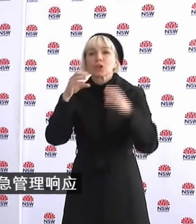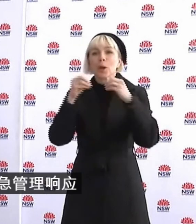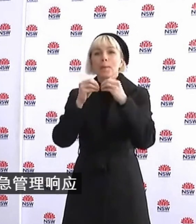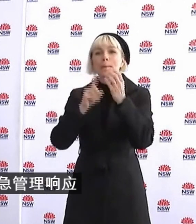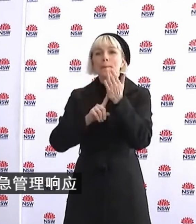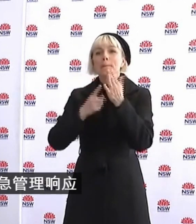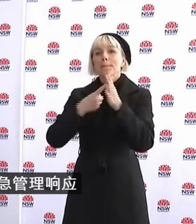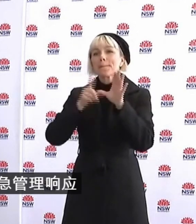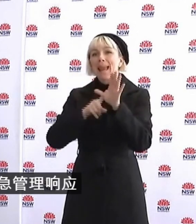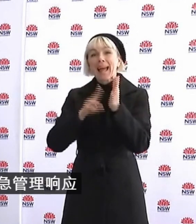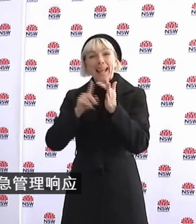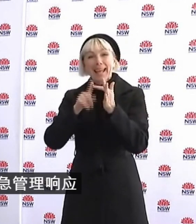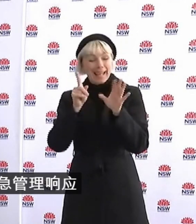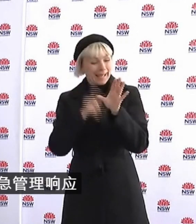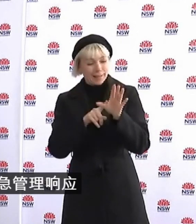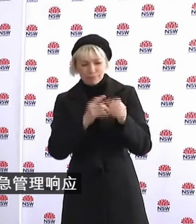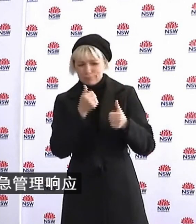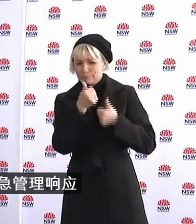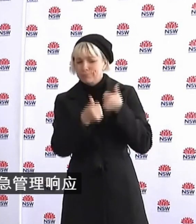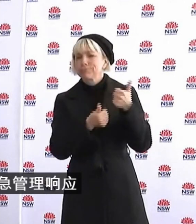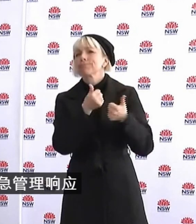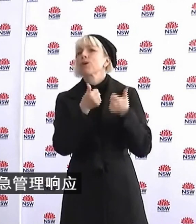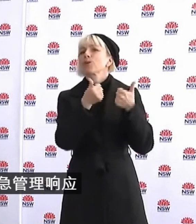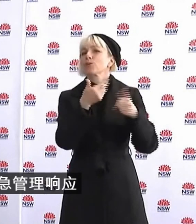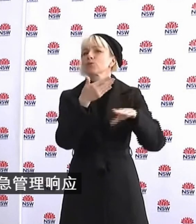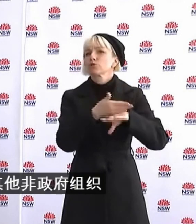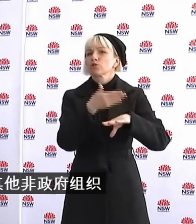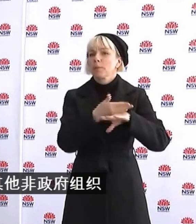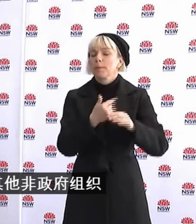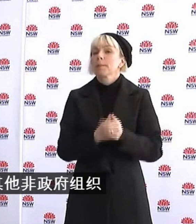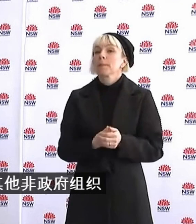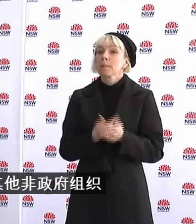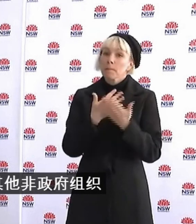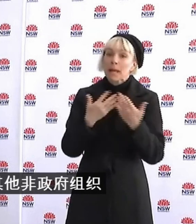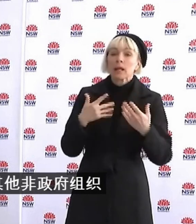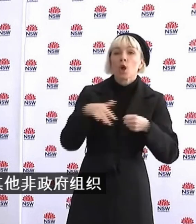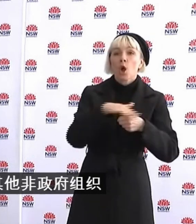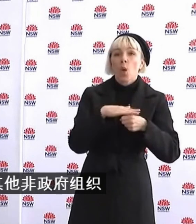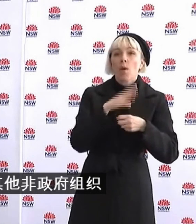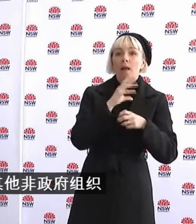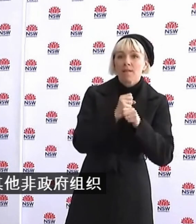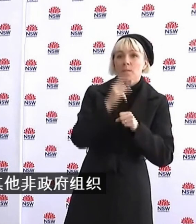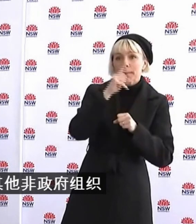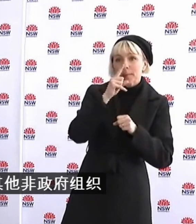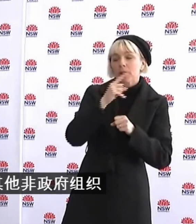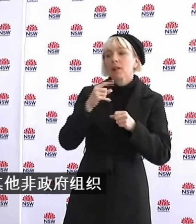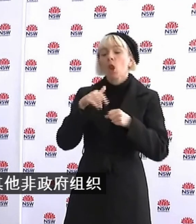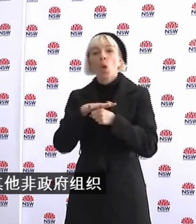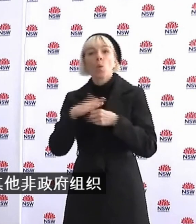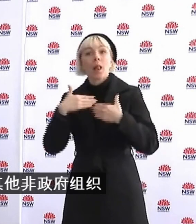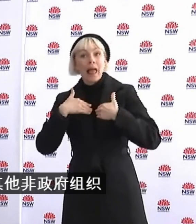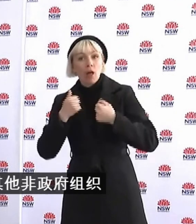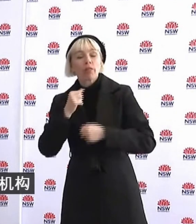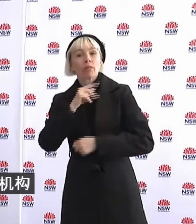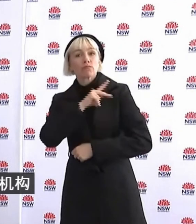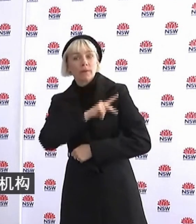There is an emergency management response in place there with local people, with local government, with local health and government and